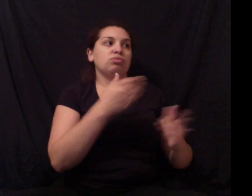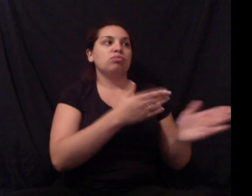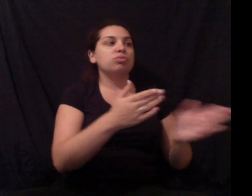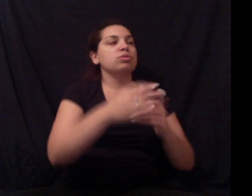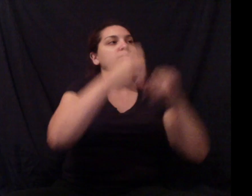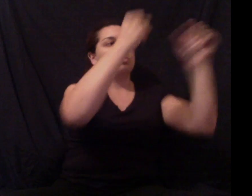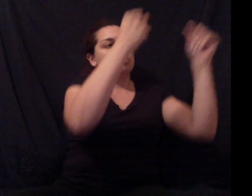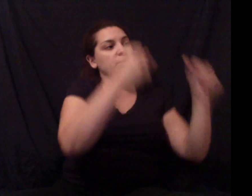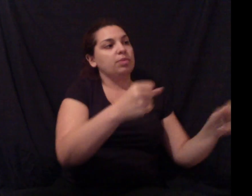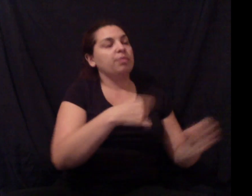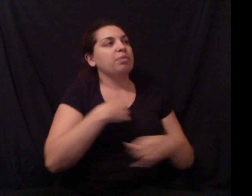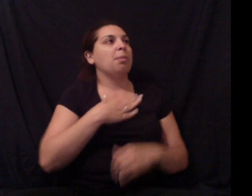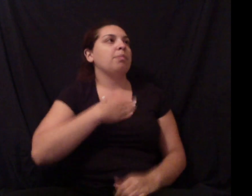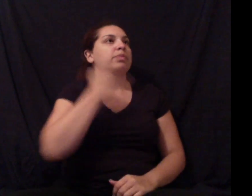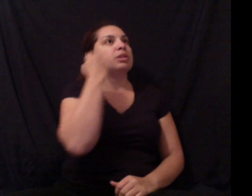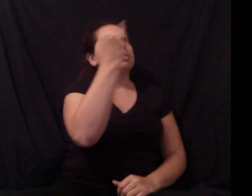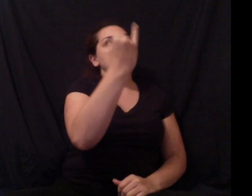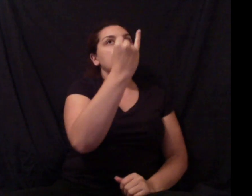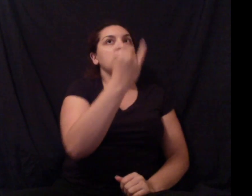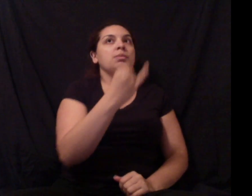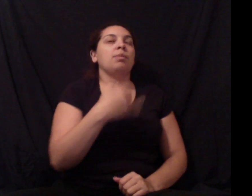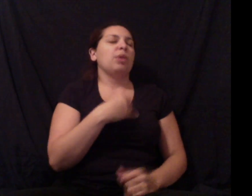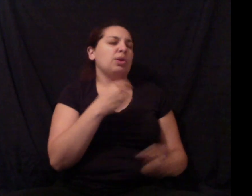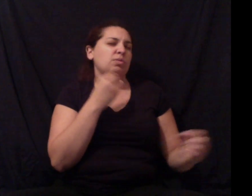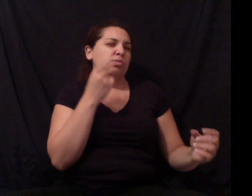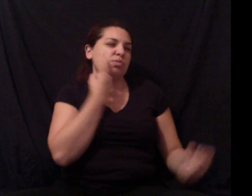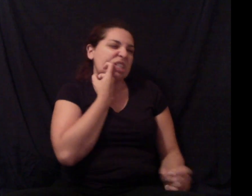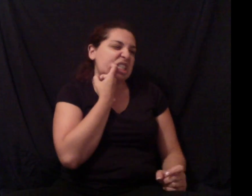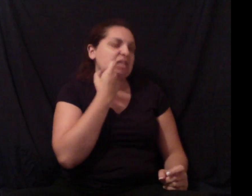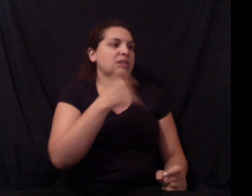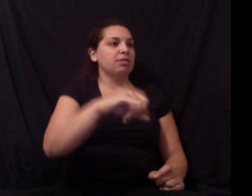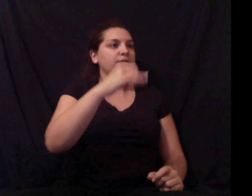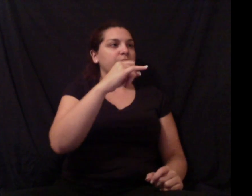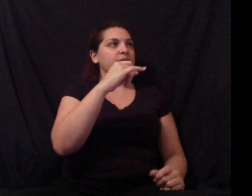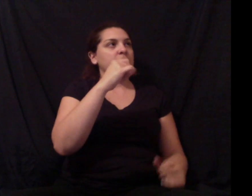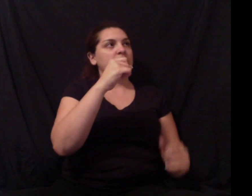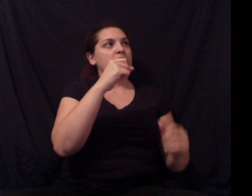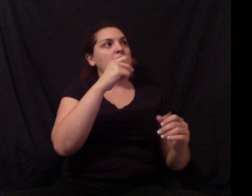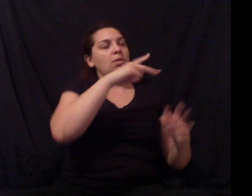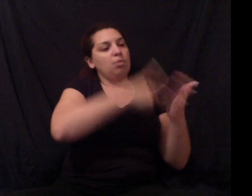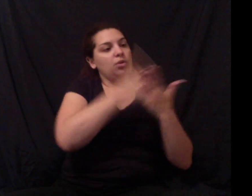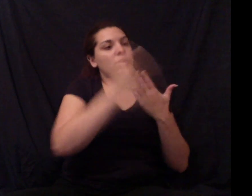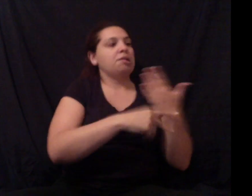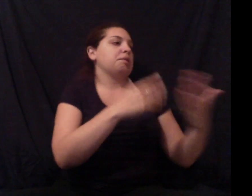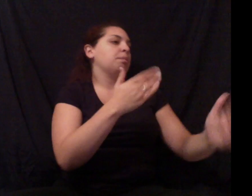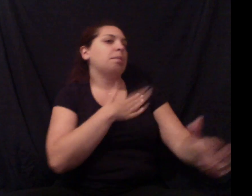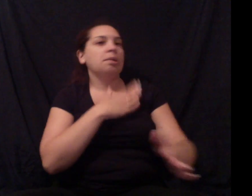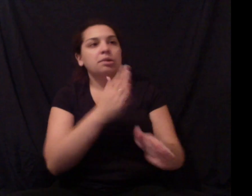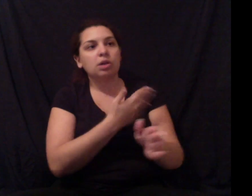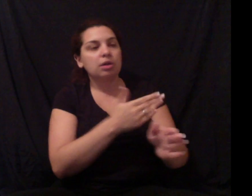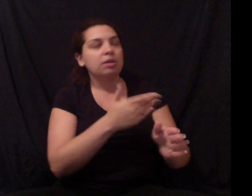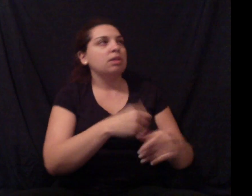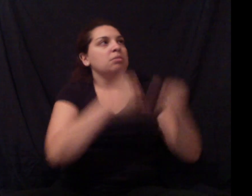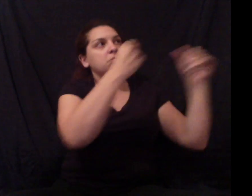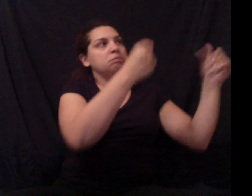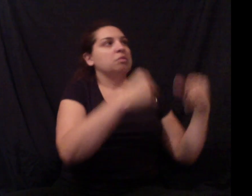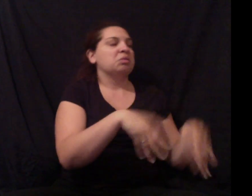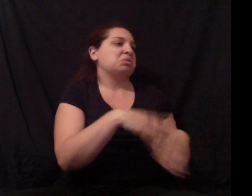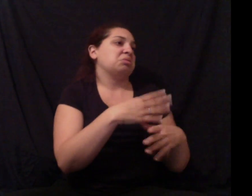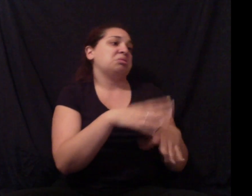to post my ideas, my mostly finished projects, songs. And most of the stuff I was posting was just